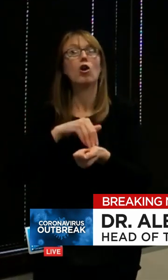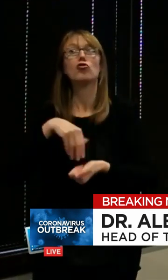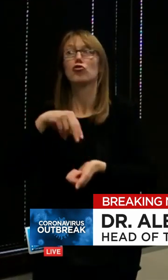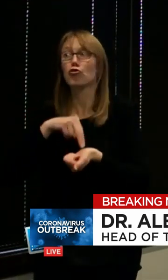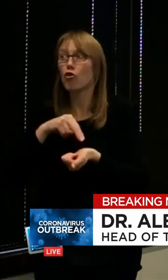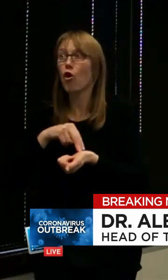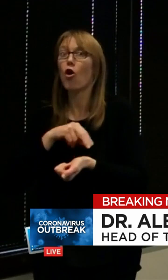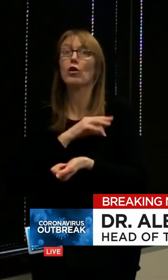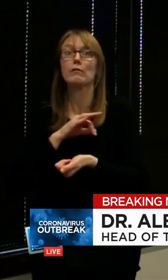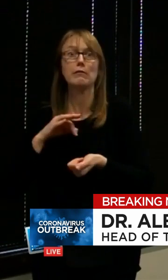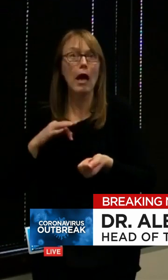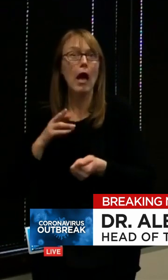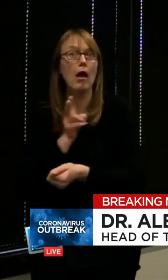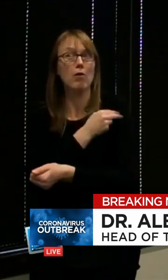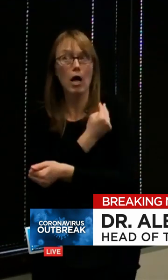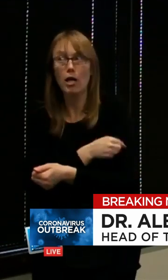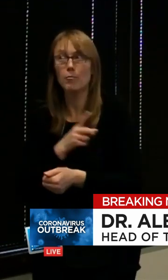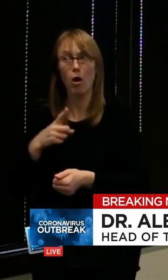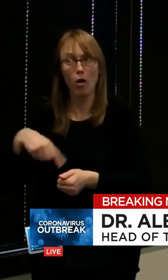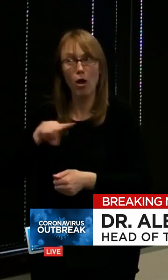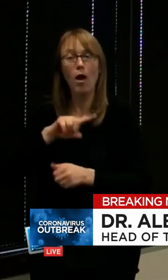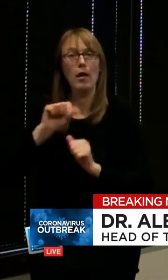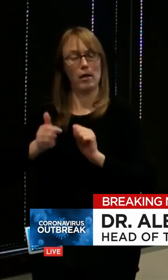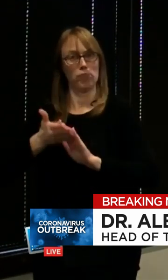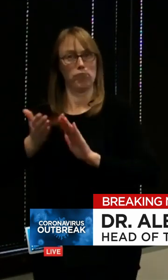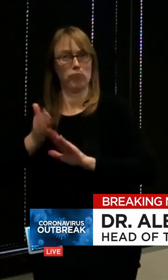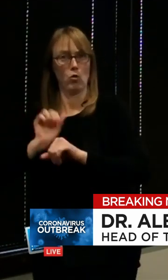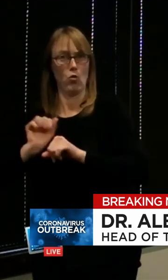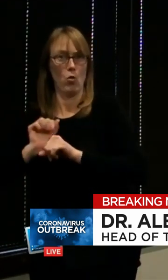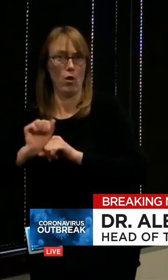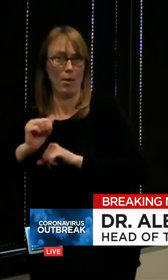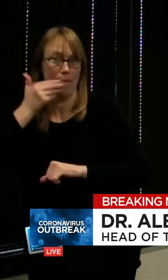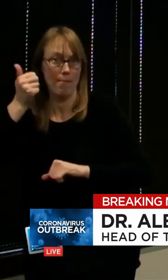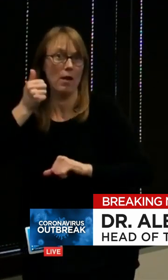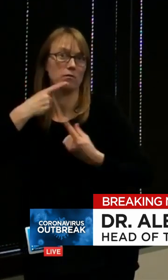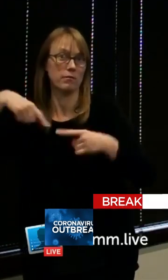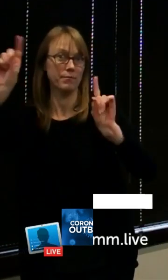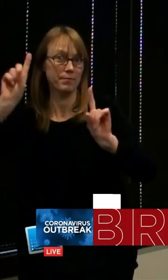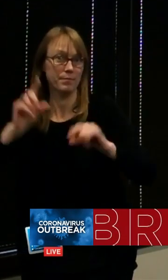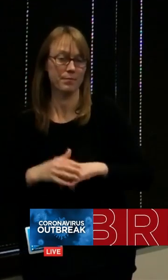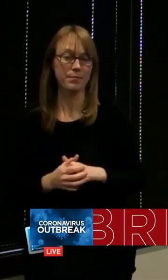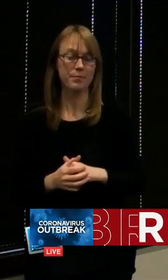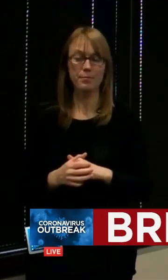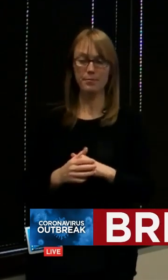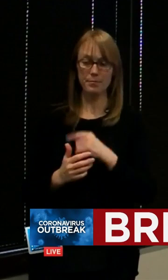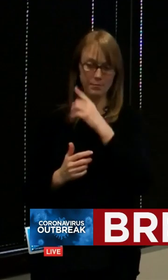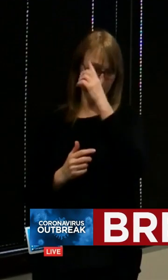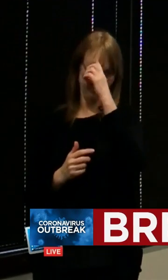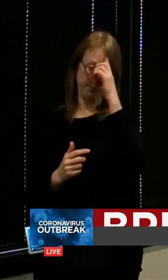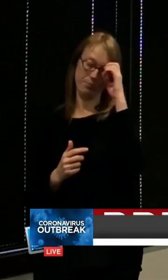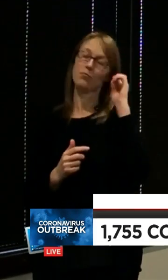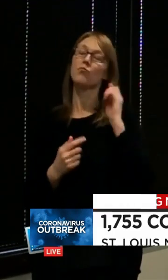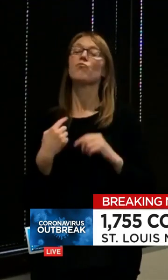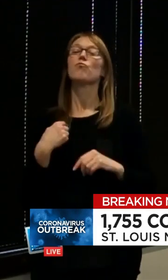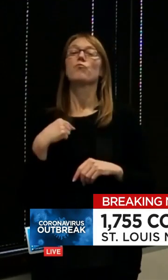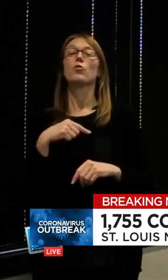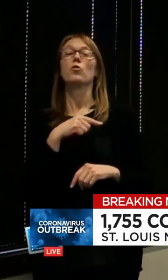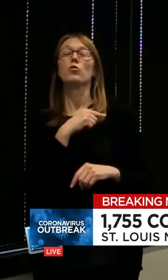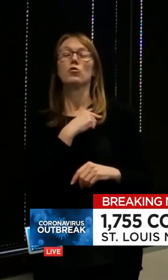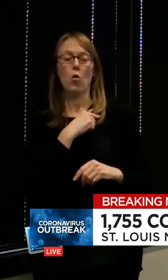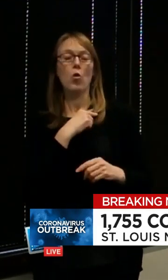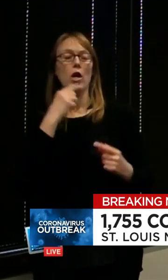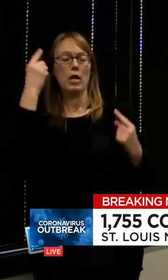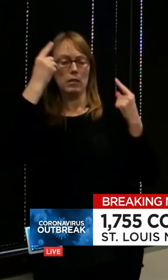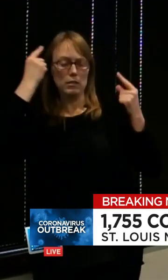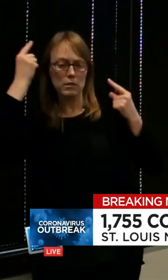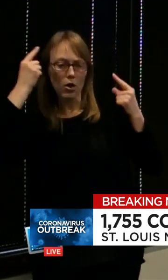Now, the task force will continue to very carefully monitor the situation and the resources that we have to respond to it. And before